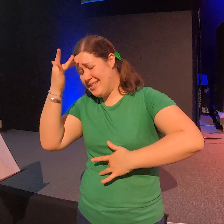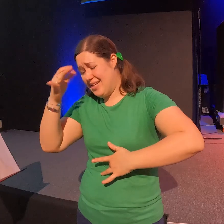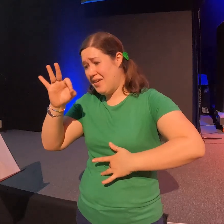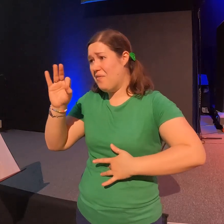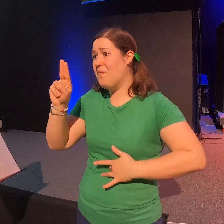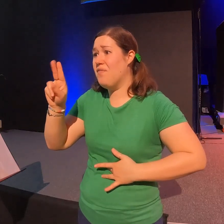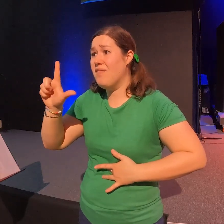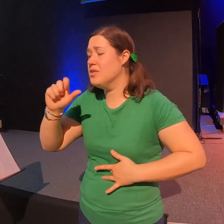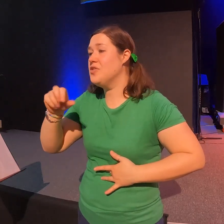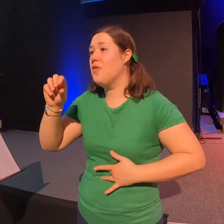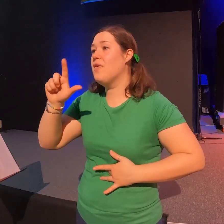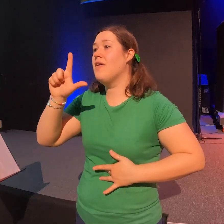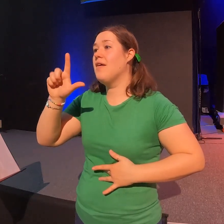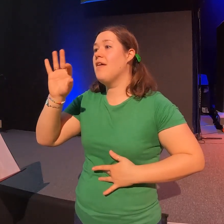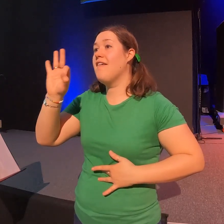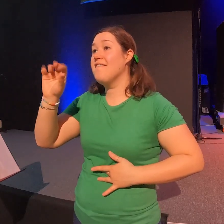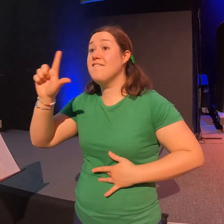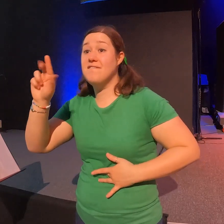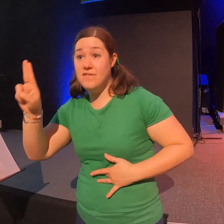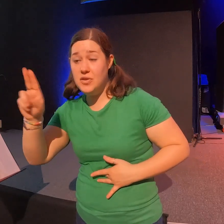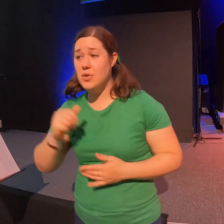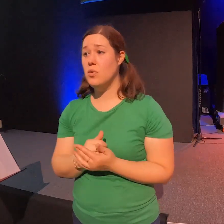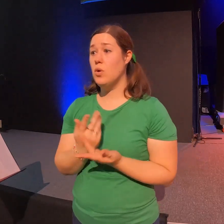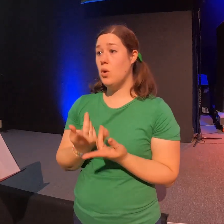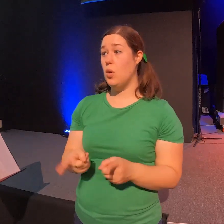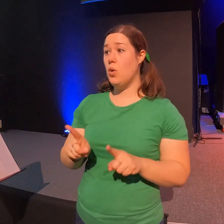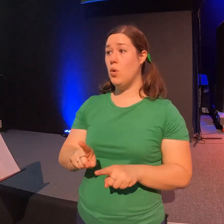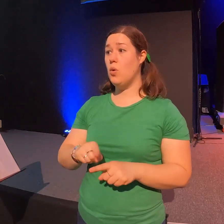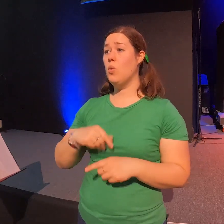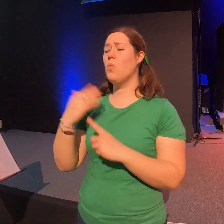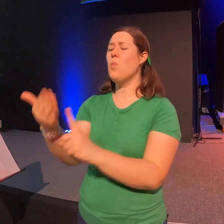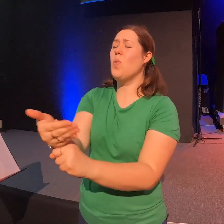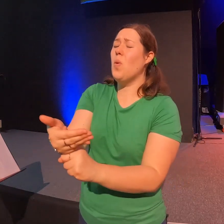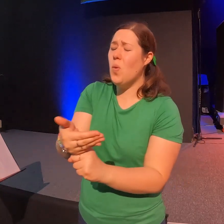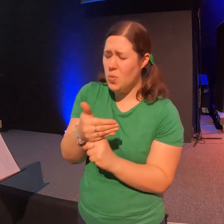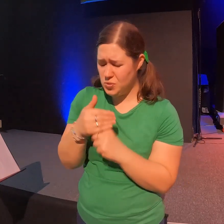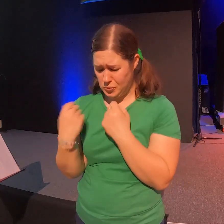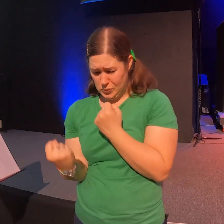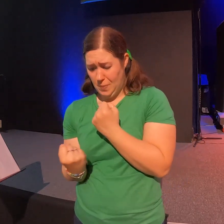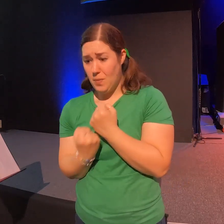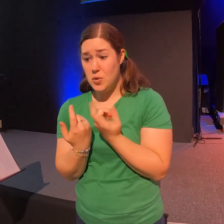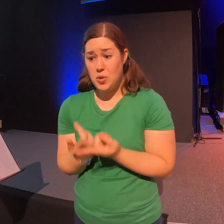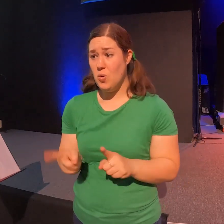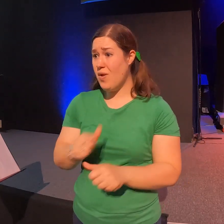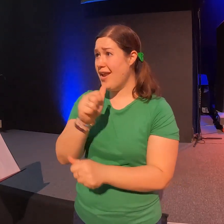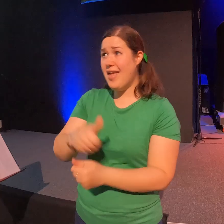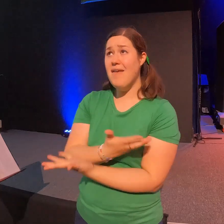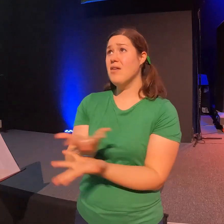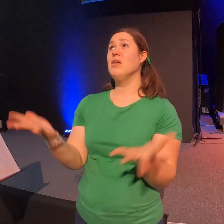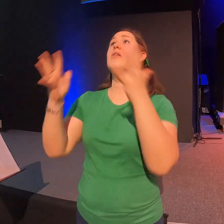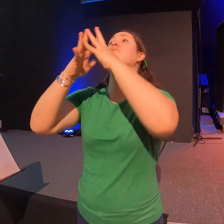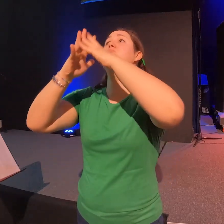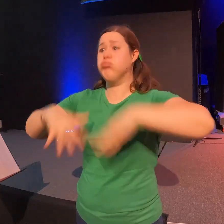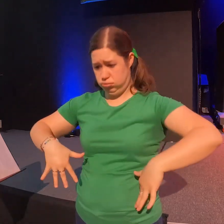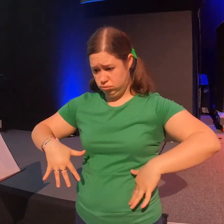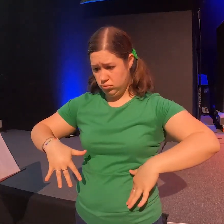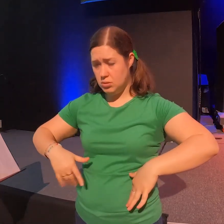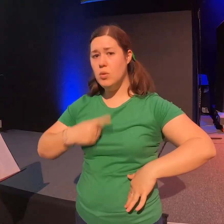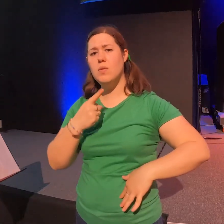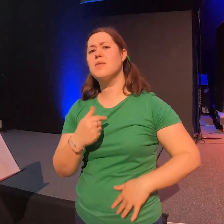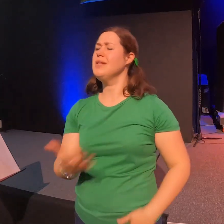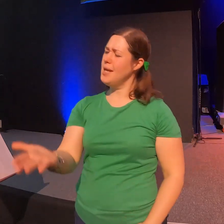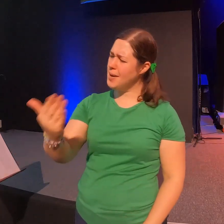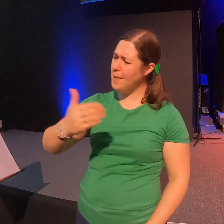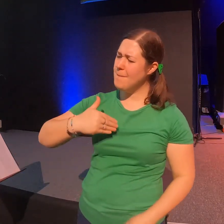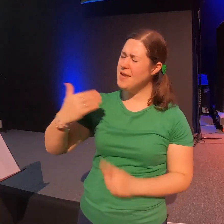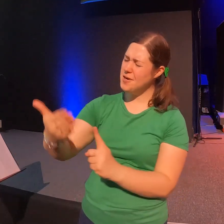in on you, they'll be there, and they will hug you. And they'll tell you, everything's going to be all right because I have your back and Jesus